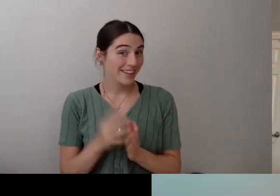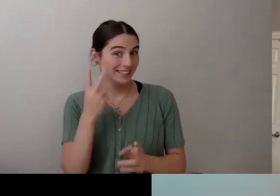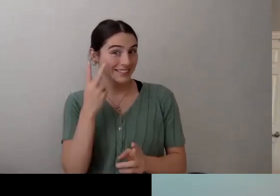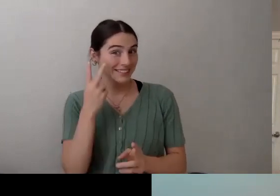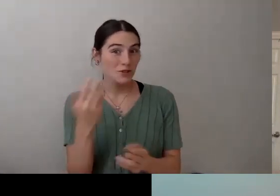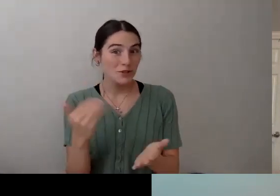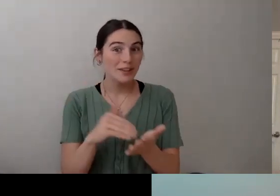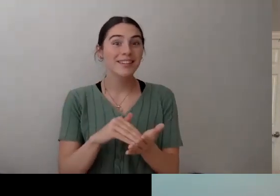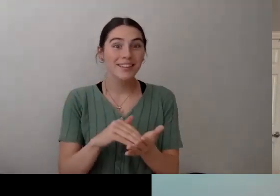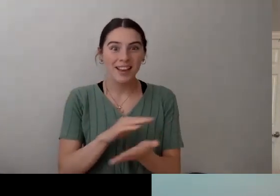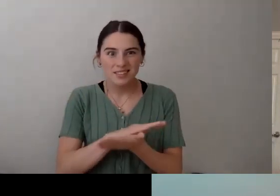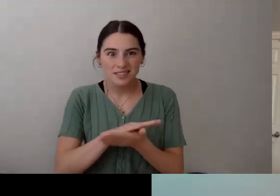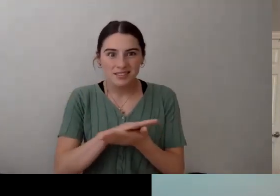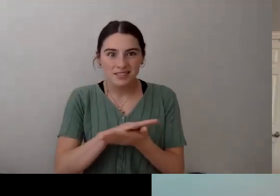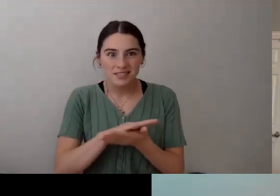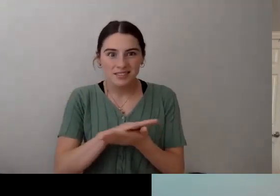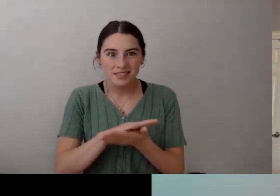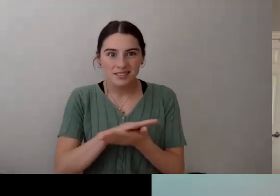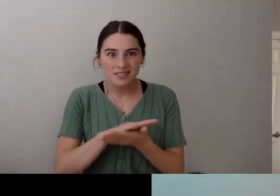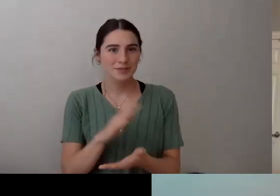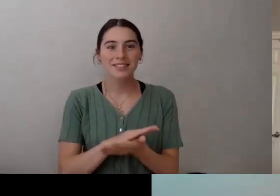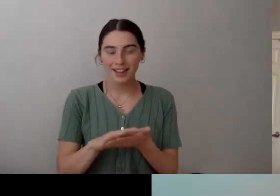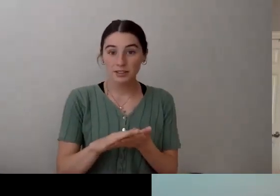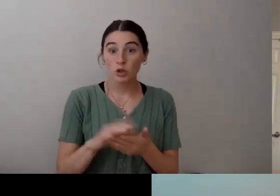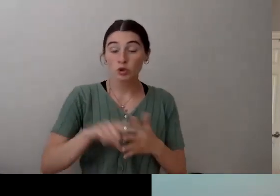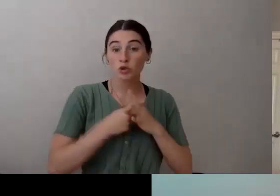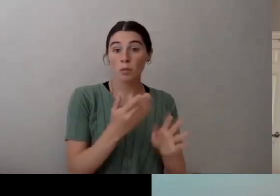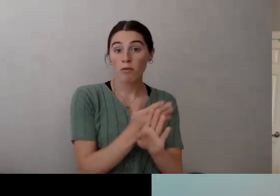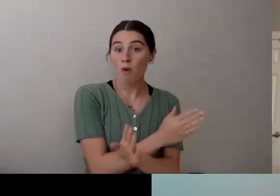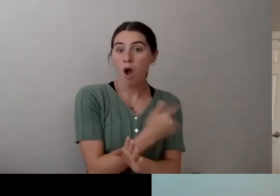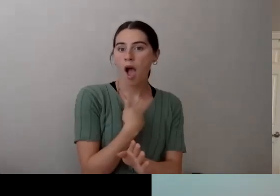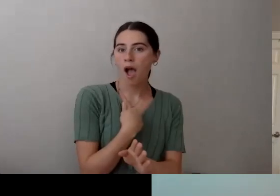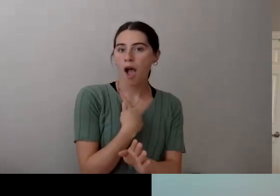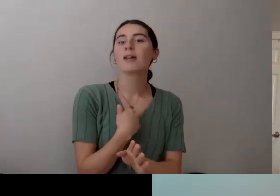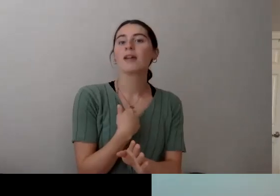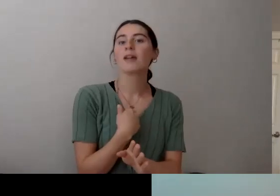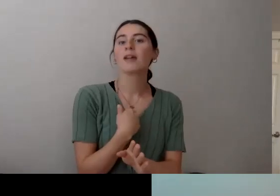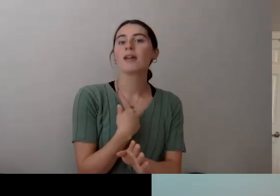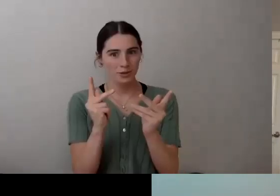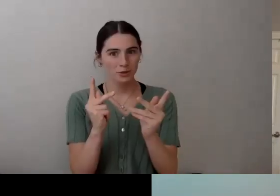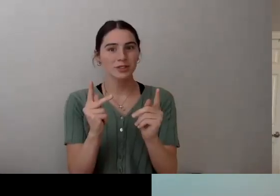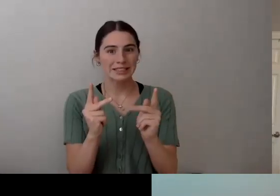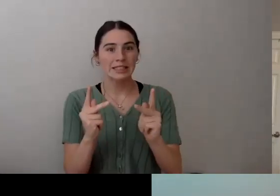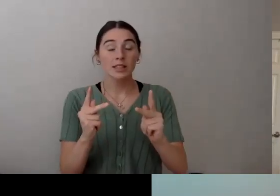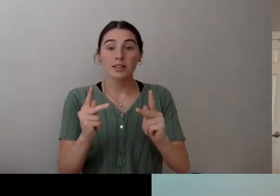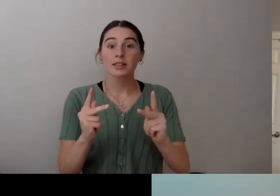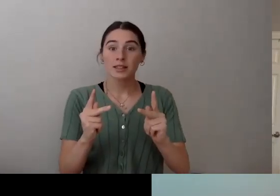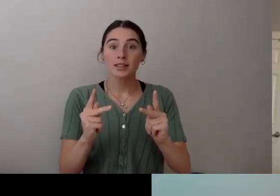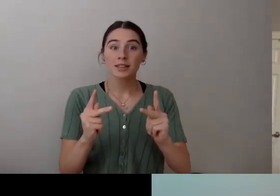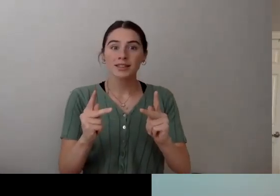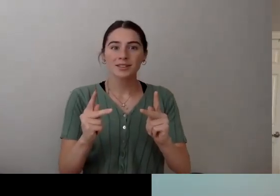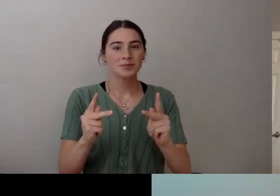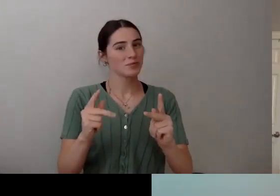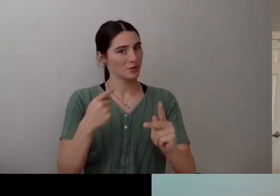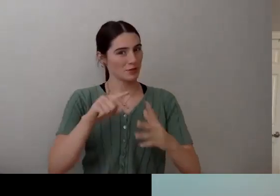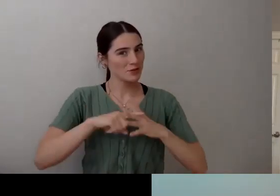all. So just before I start, I wanted to give you guys an opportunity. Of course, let me just start by saying it's so nice to see you